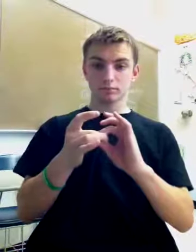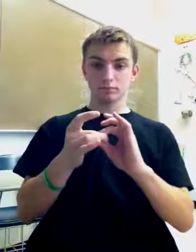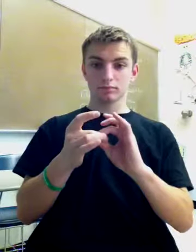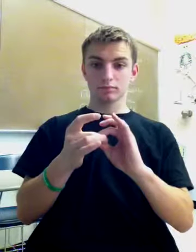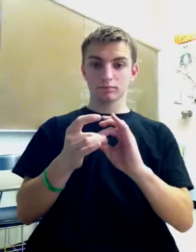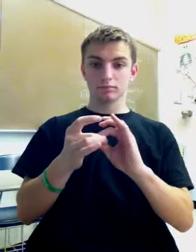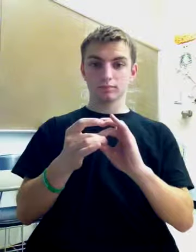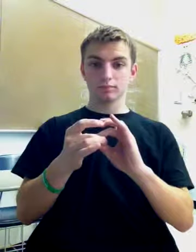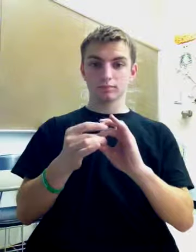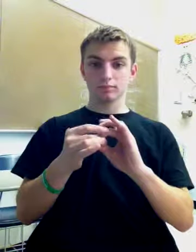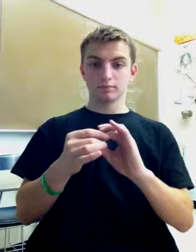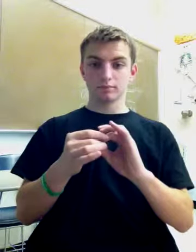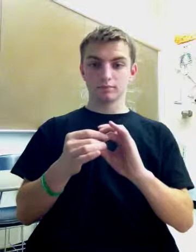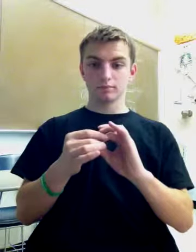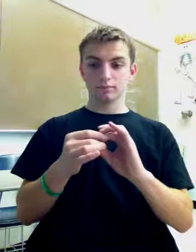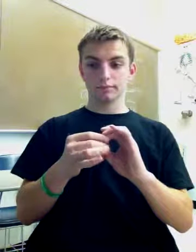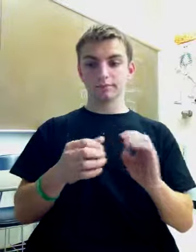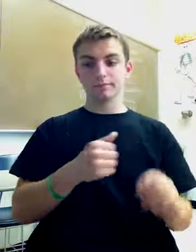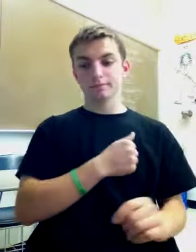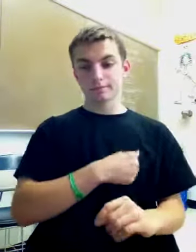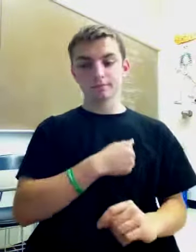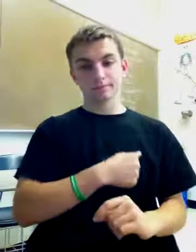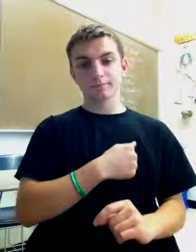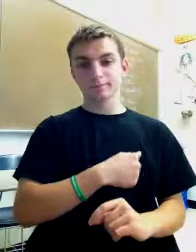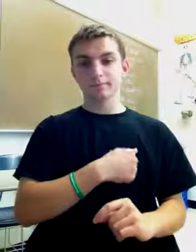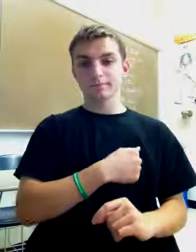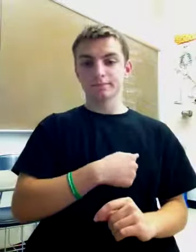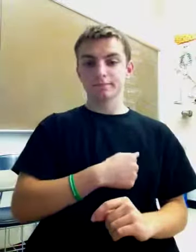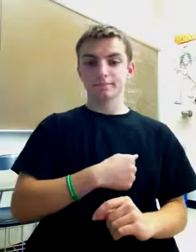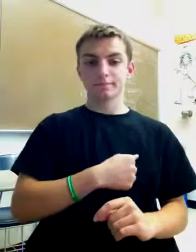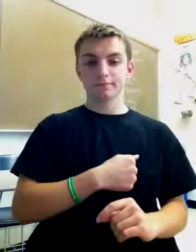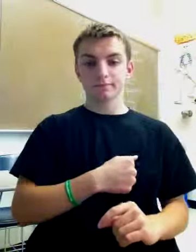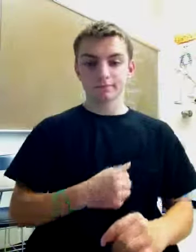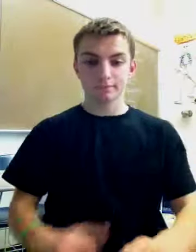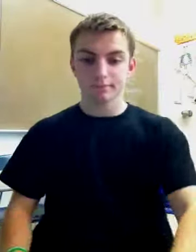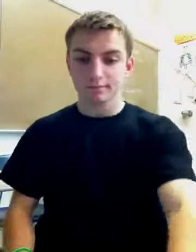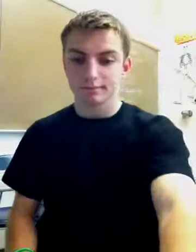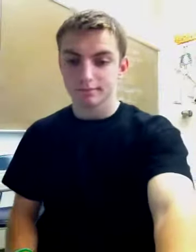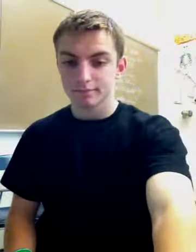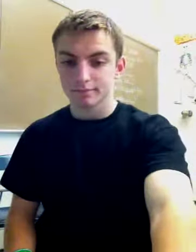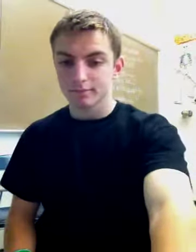Ready? Go. Uh-oh.